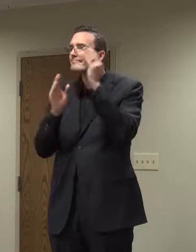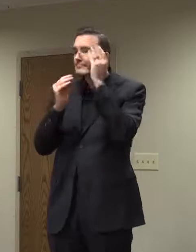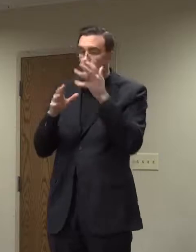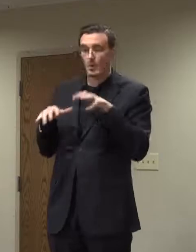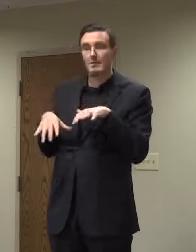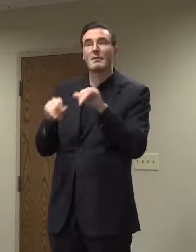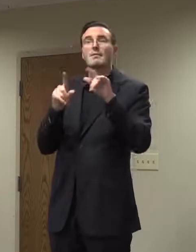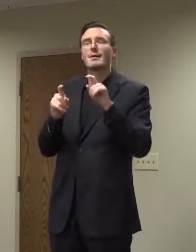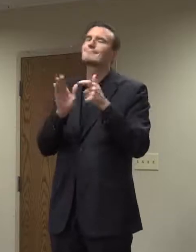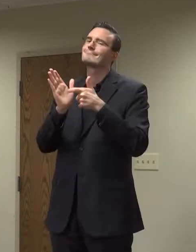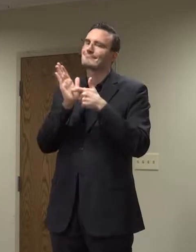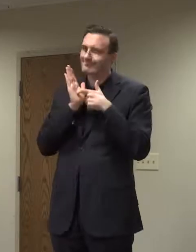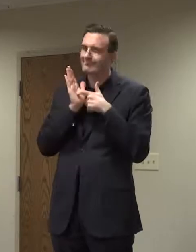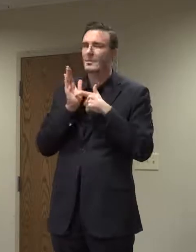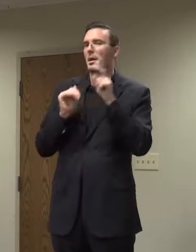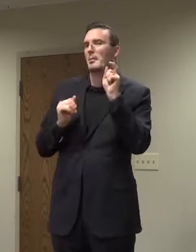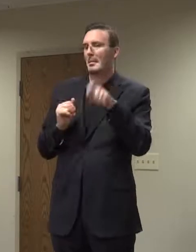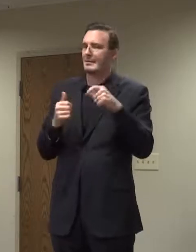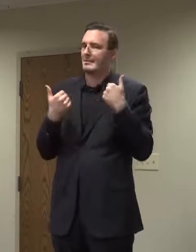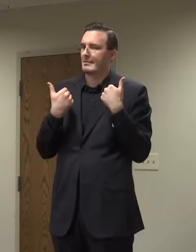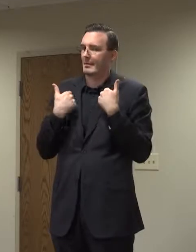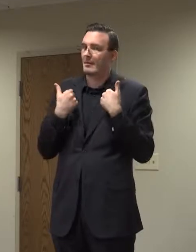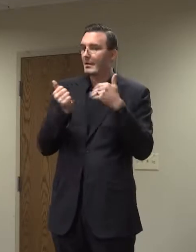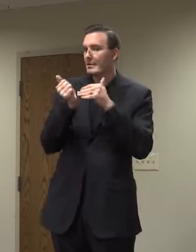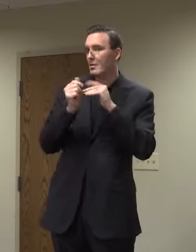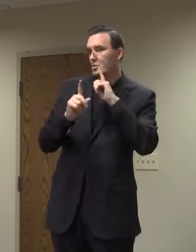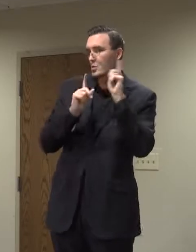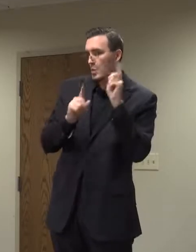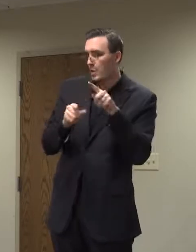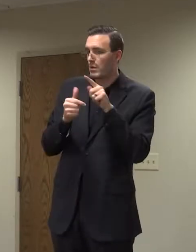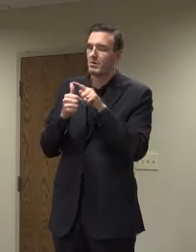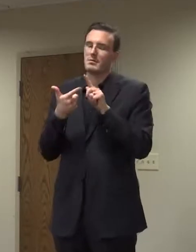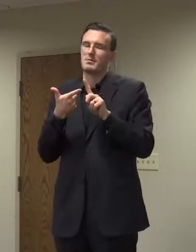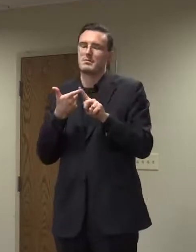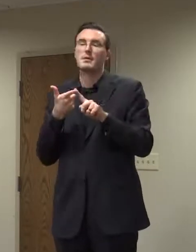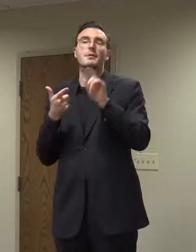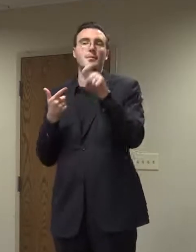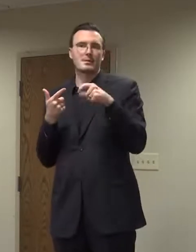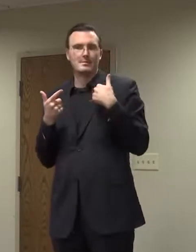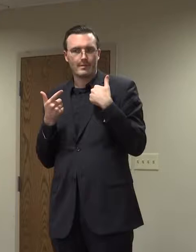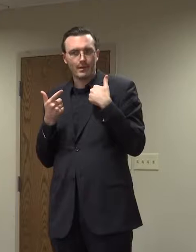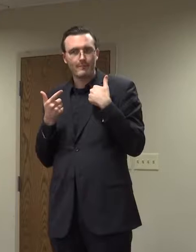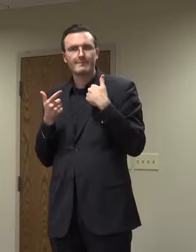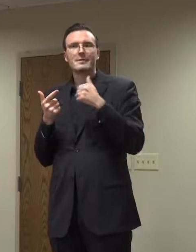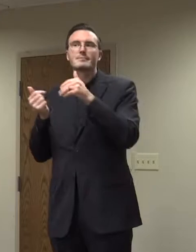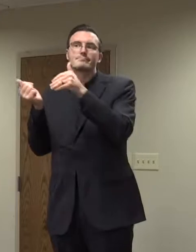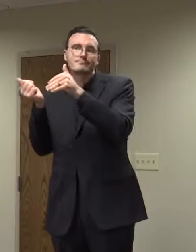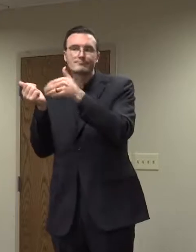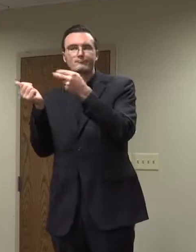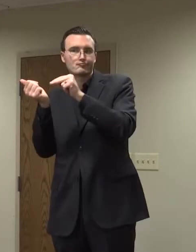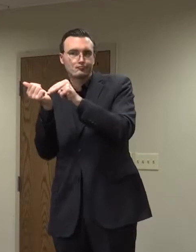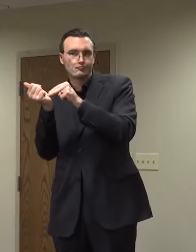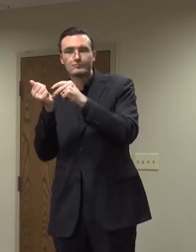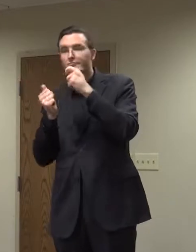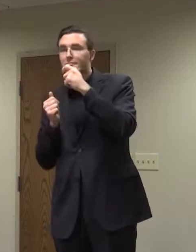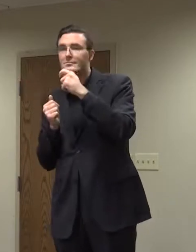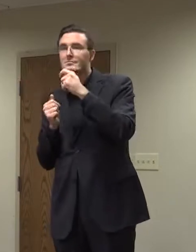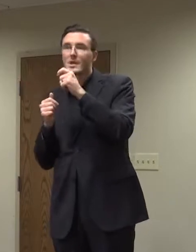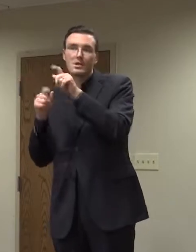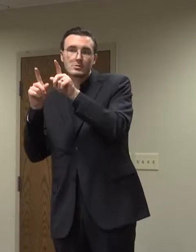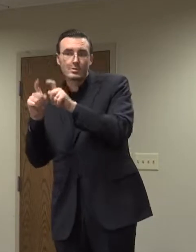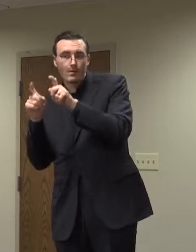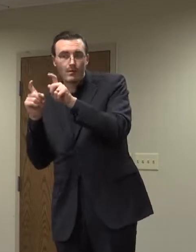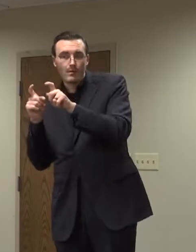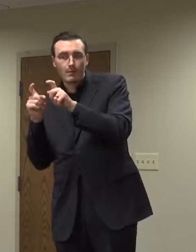healthcare personnel to conduct the test and interpret the results. And while it is considered a waived test or simple to perform, it still requires